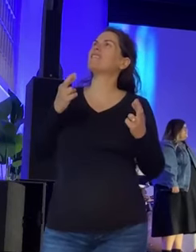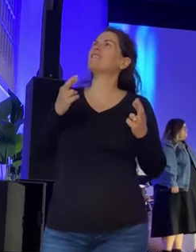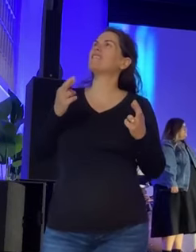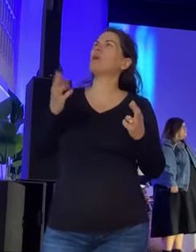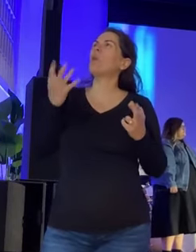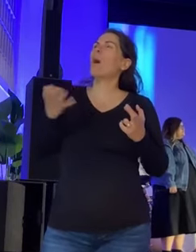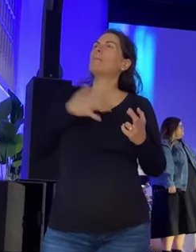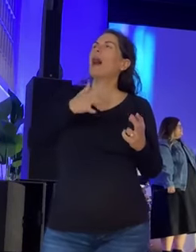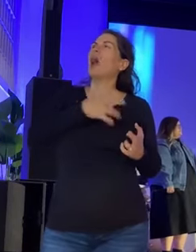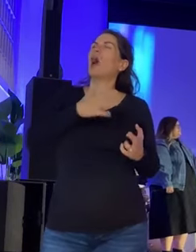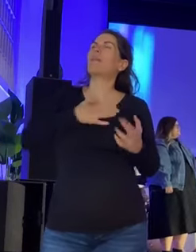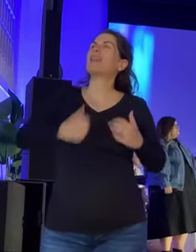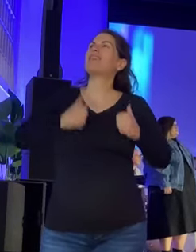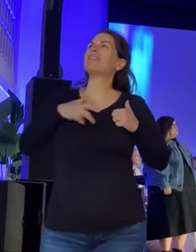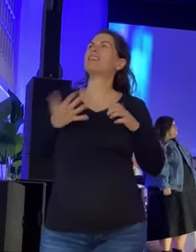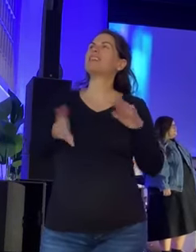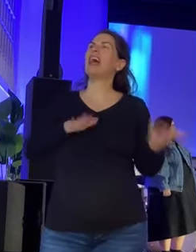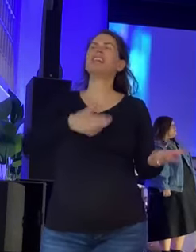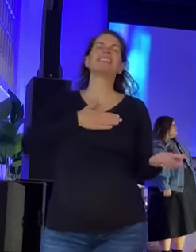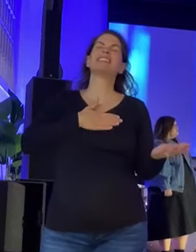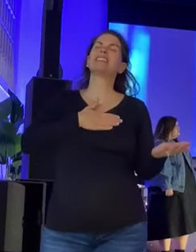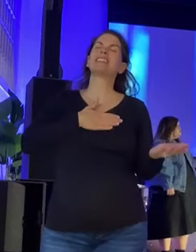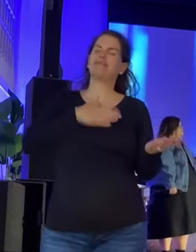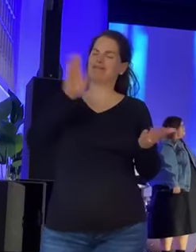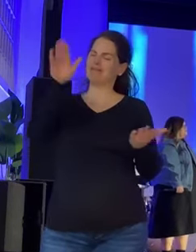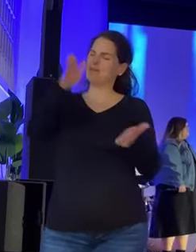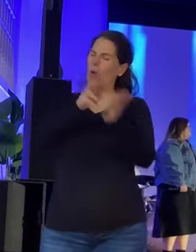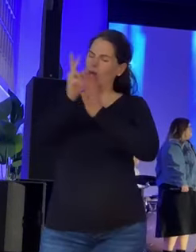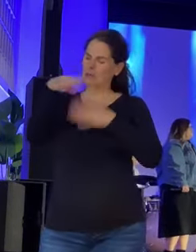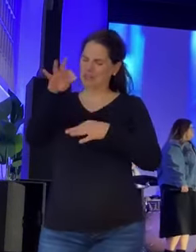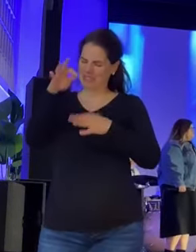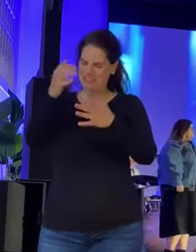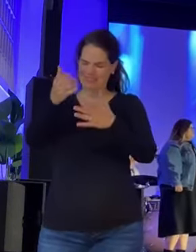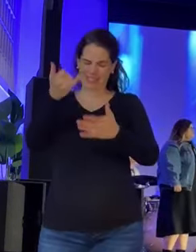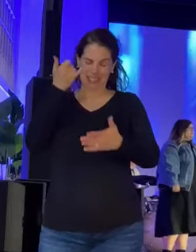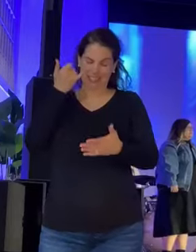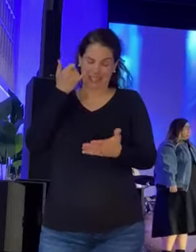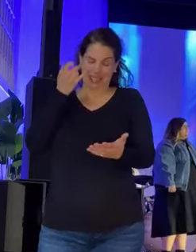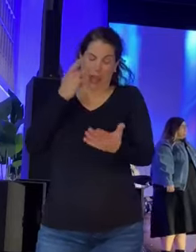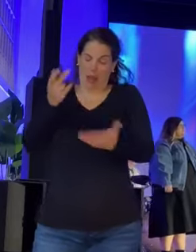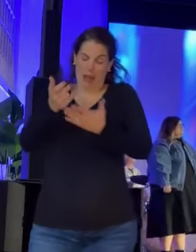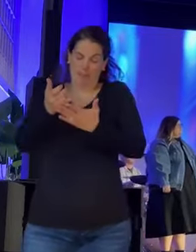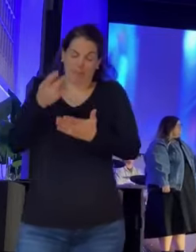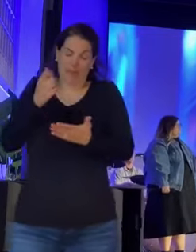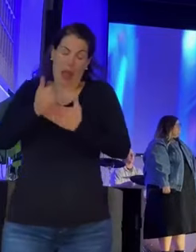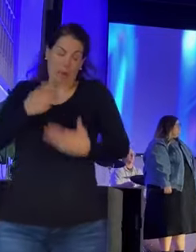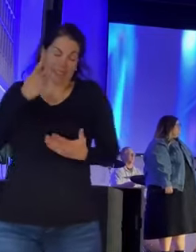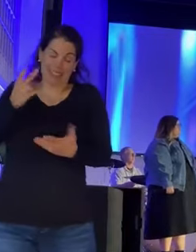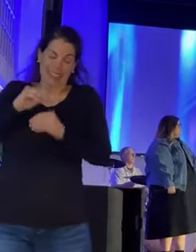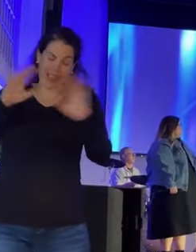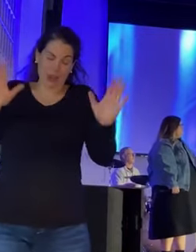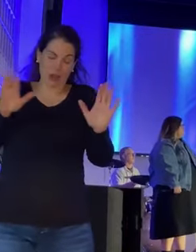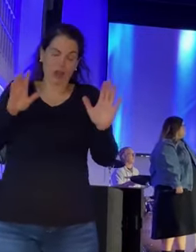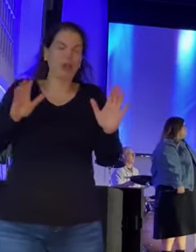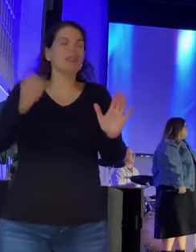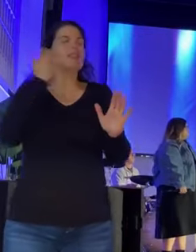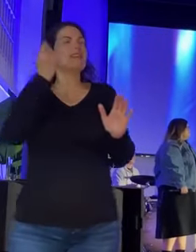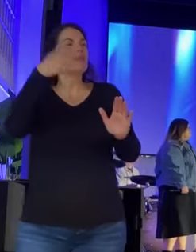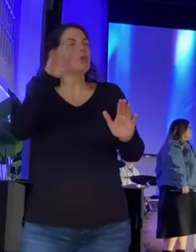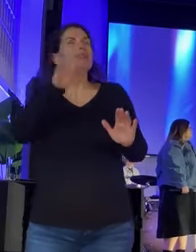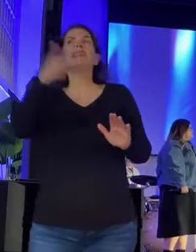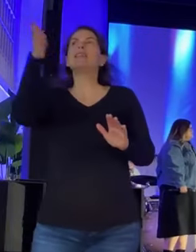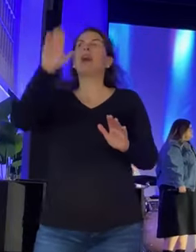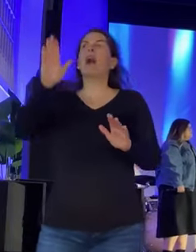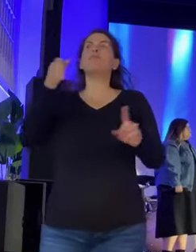to life, ask Holy Spirit what it is. And for those of you that know in this room where you need Him